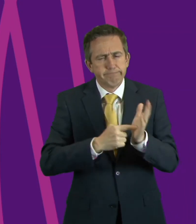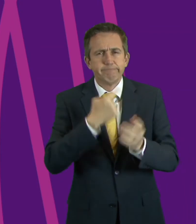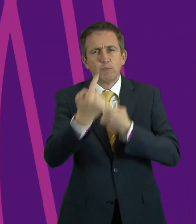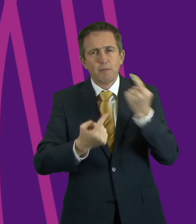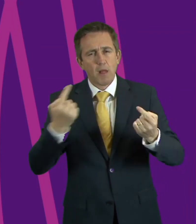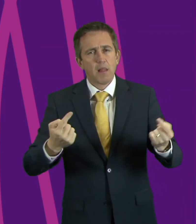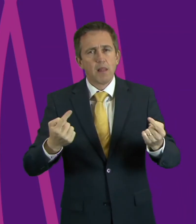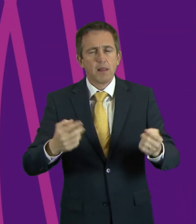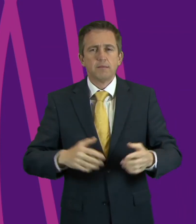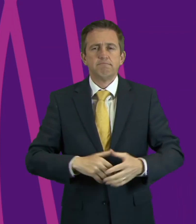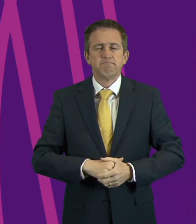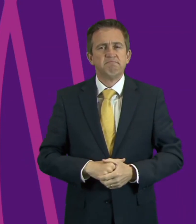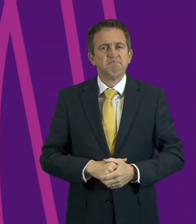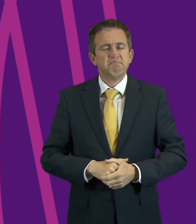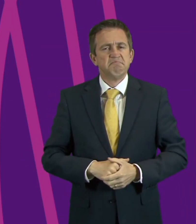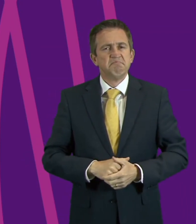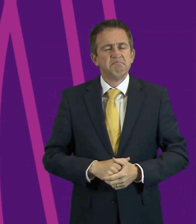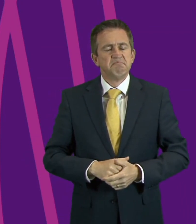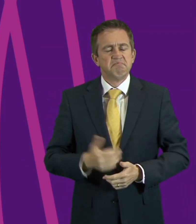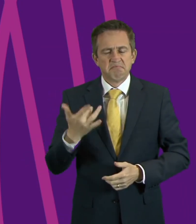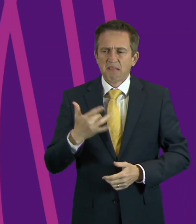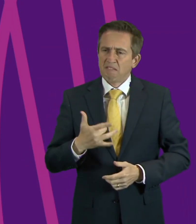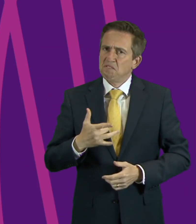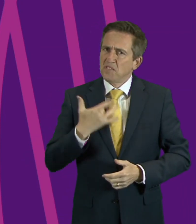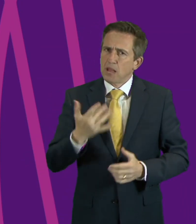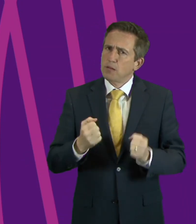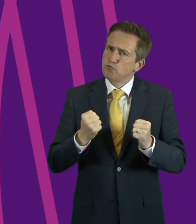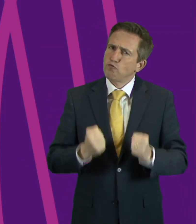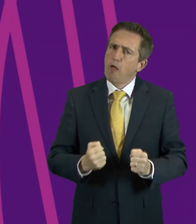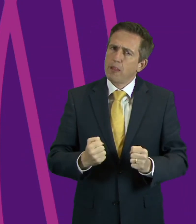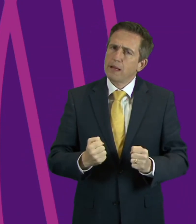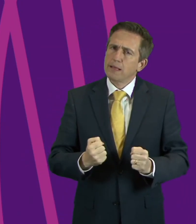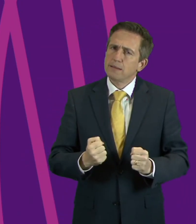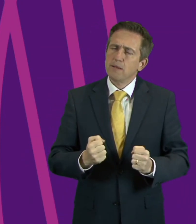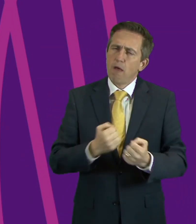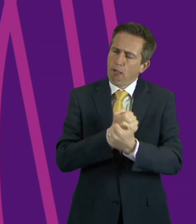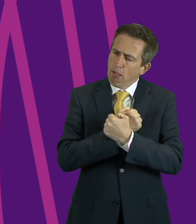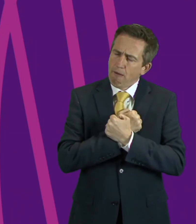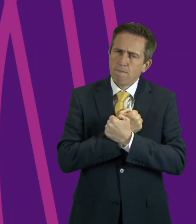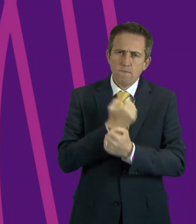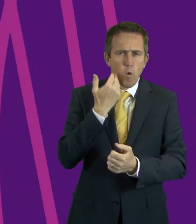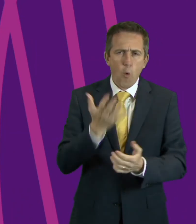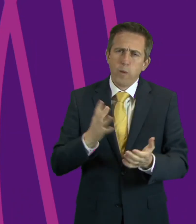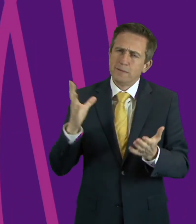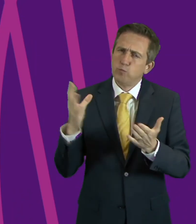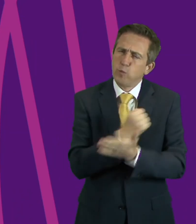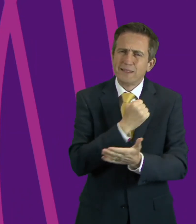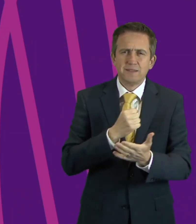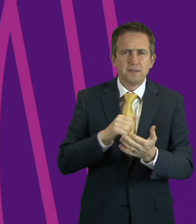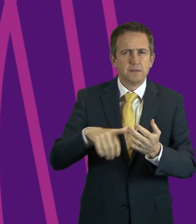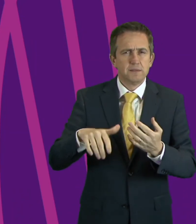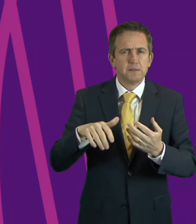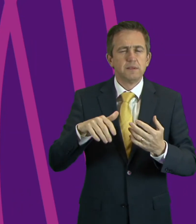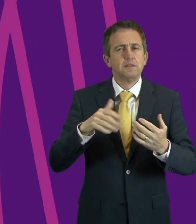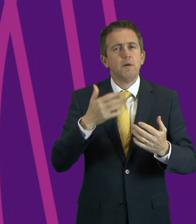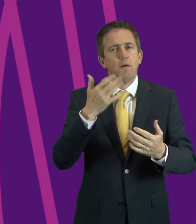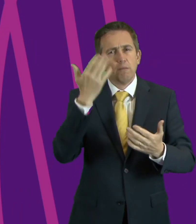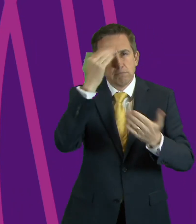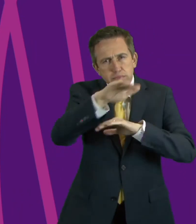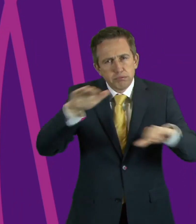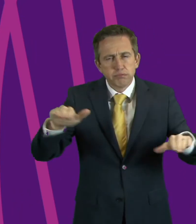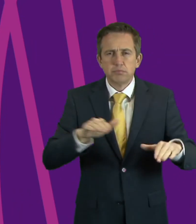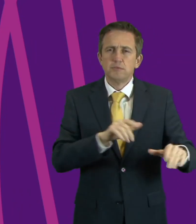Friends, I firmly believe that love wins. So may we continue to love our